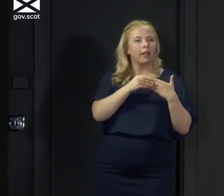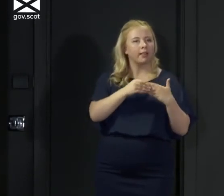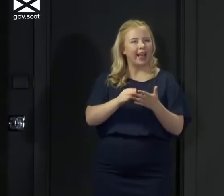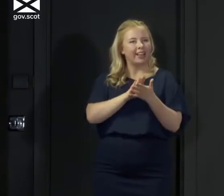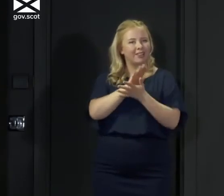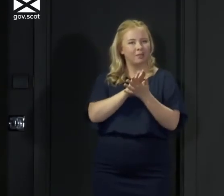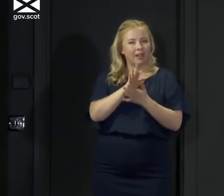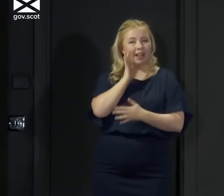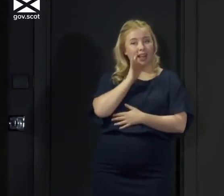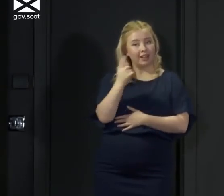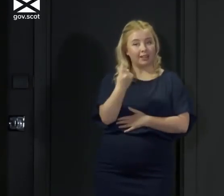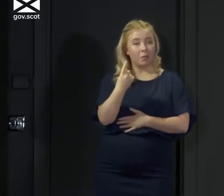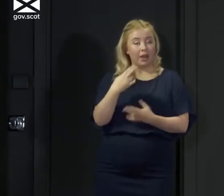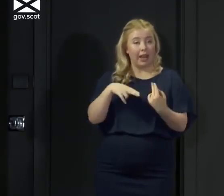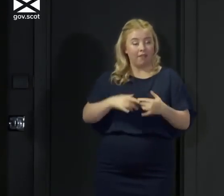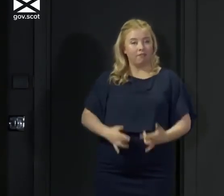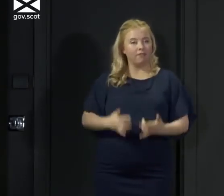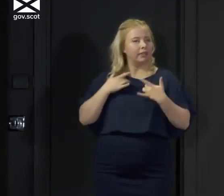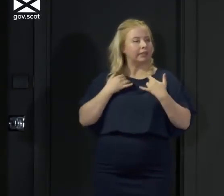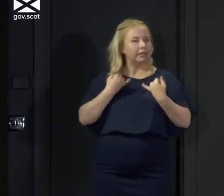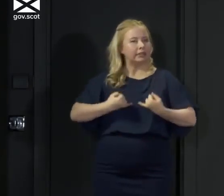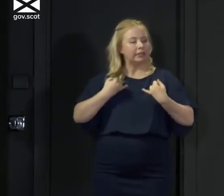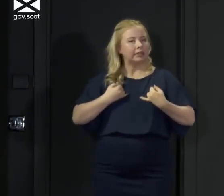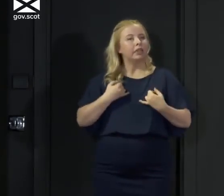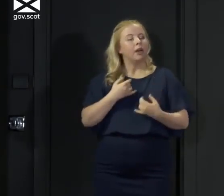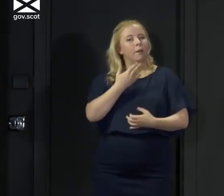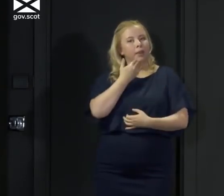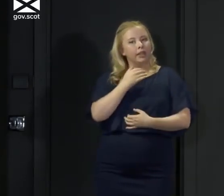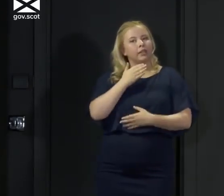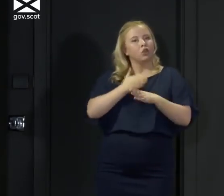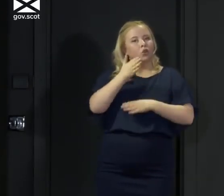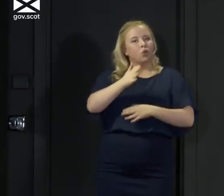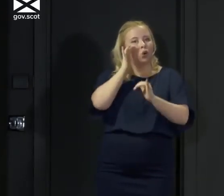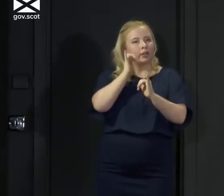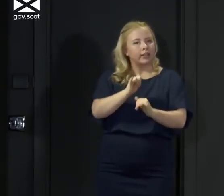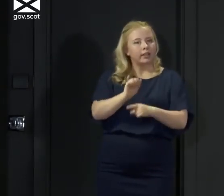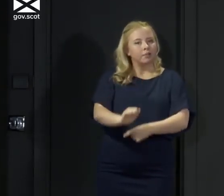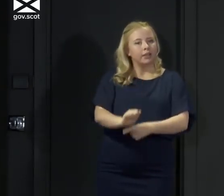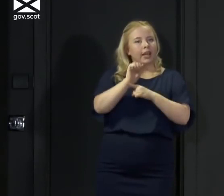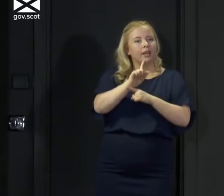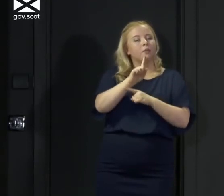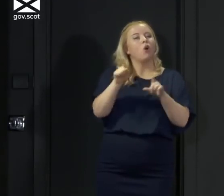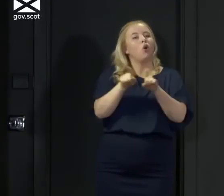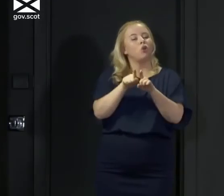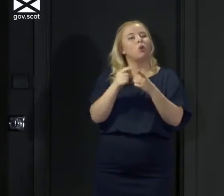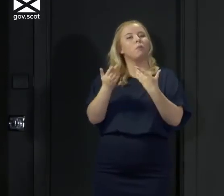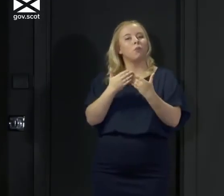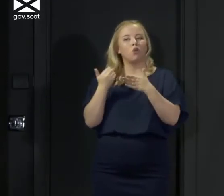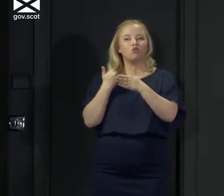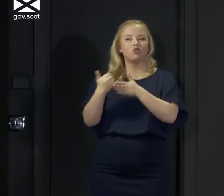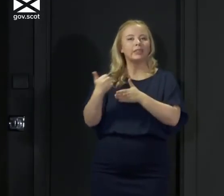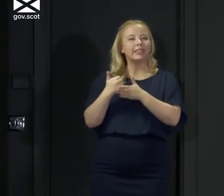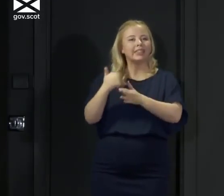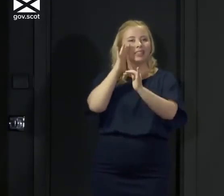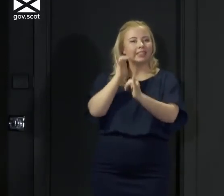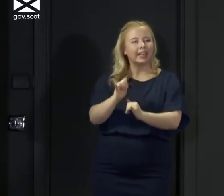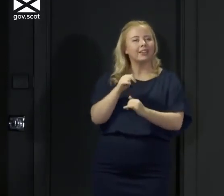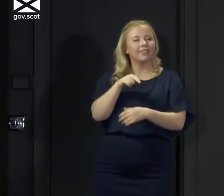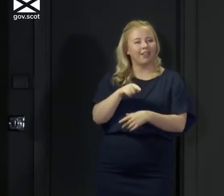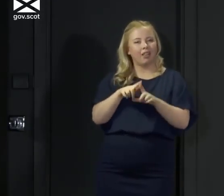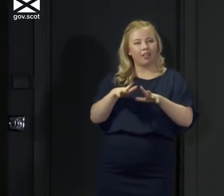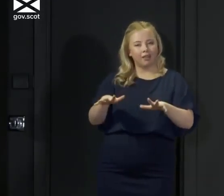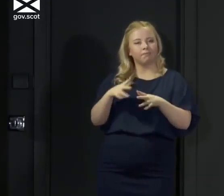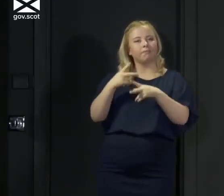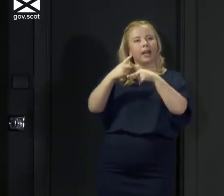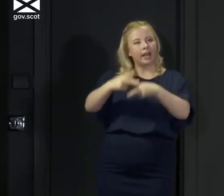come forward if they have symptoms through Test and Protect, but also testing that is more routine. So we've talked today already about care home staff, that